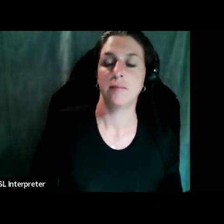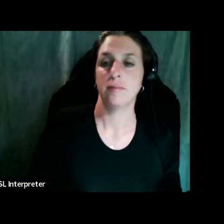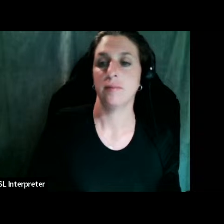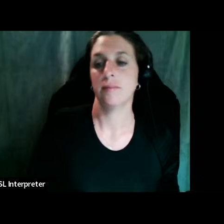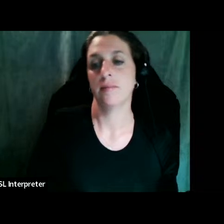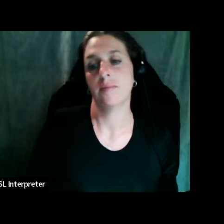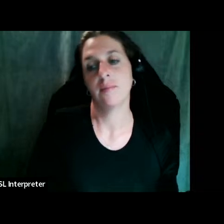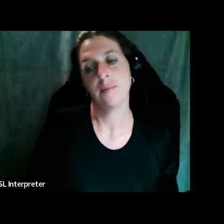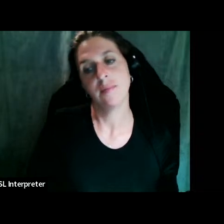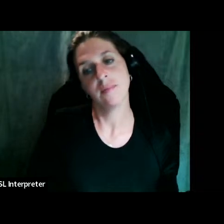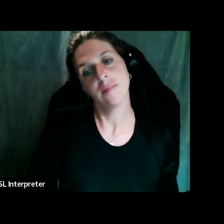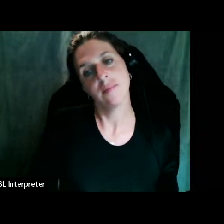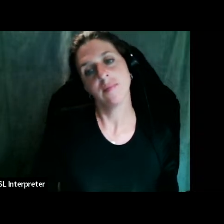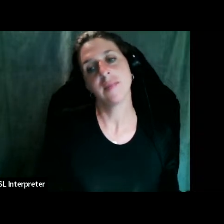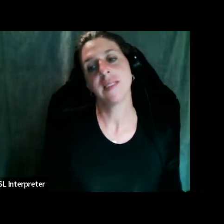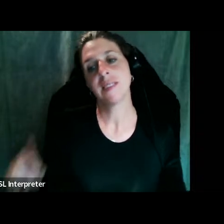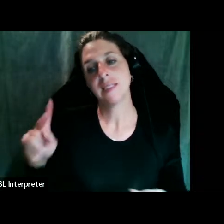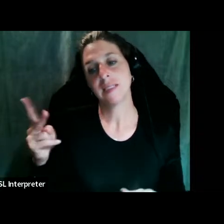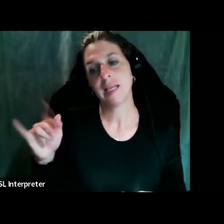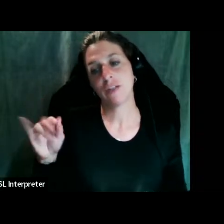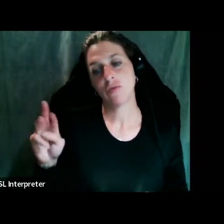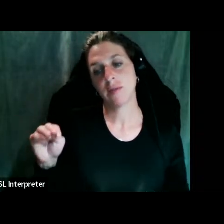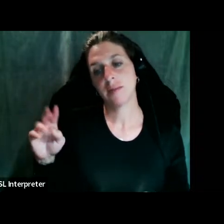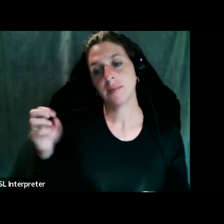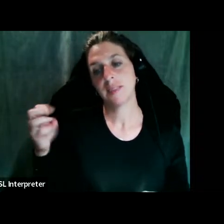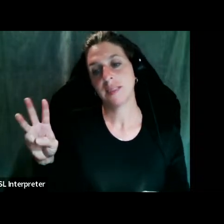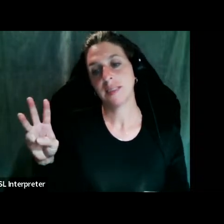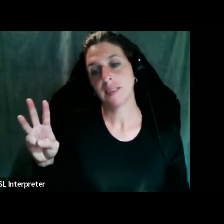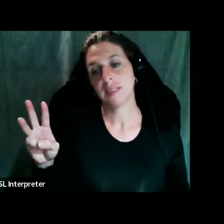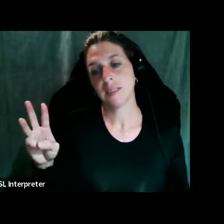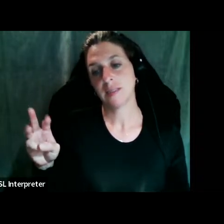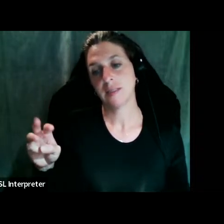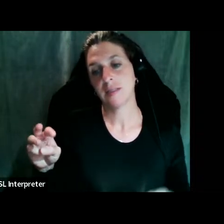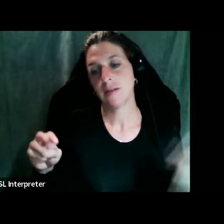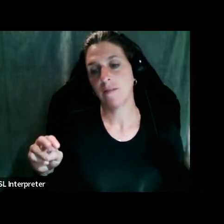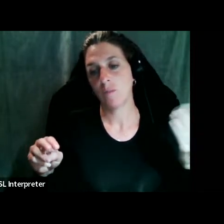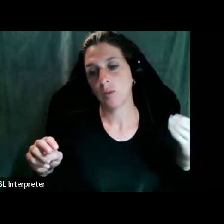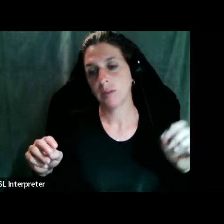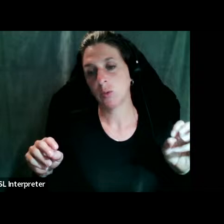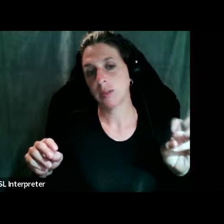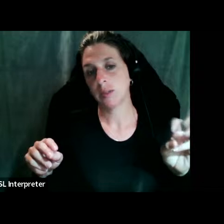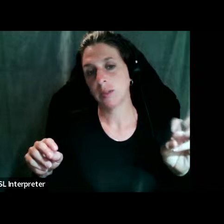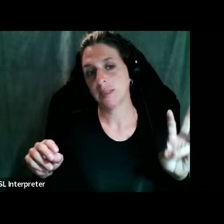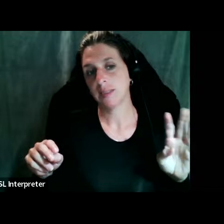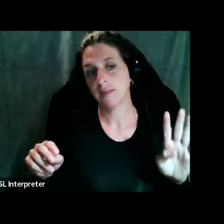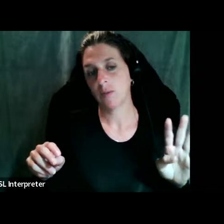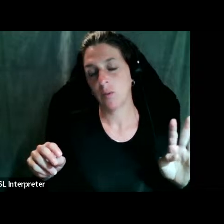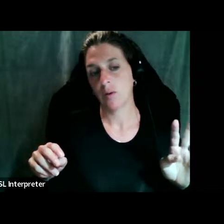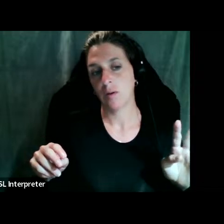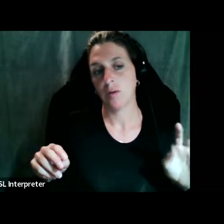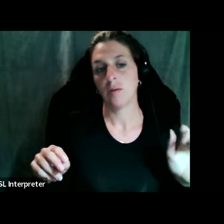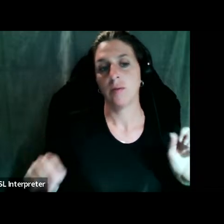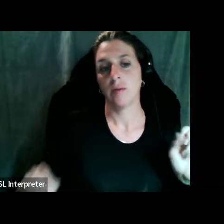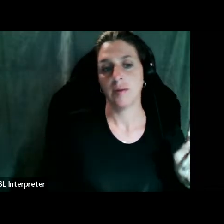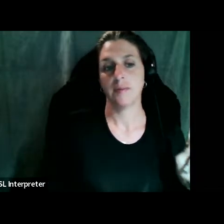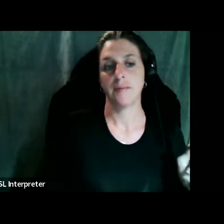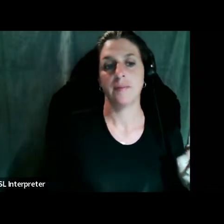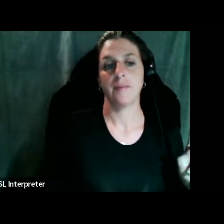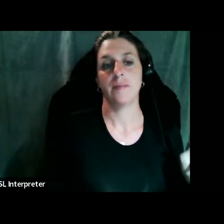Oh, second interim was 16. Now it's 14. 14.64. That's what I said about. Okay.